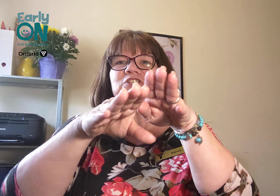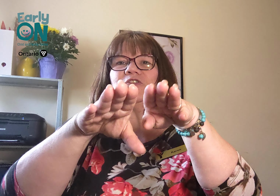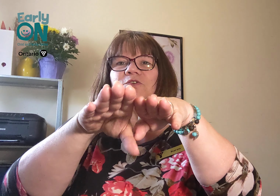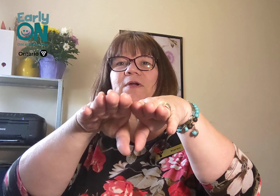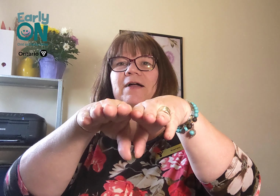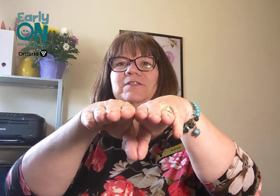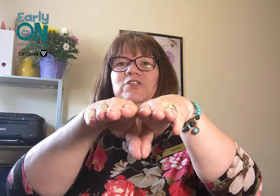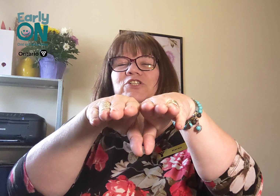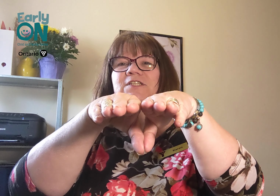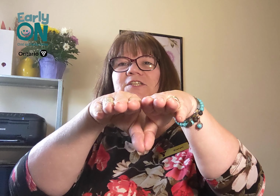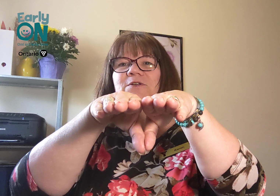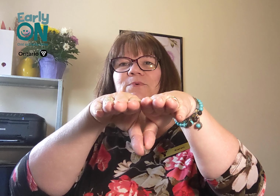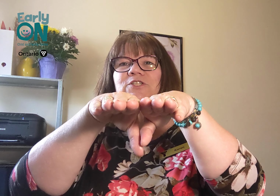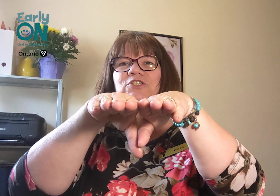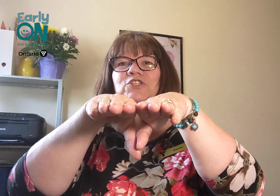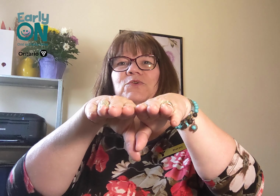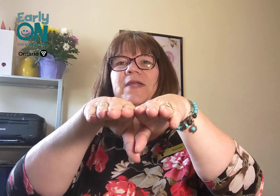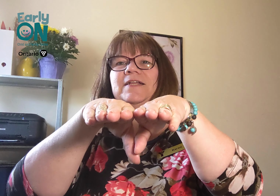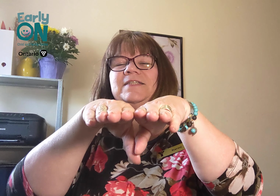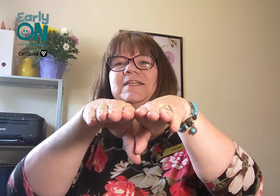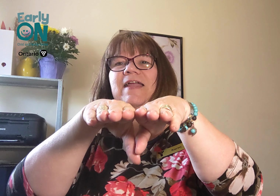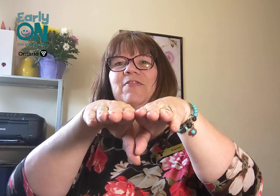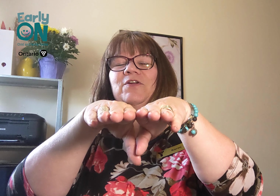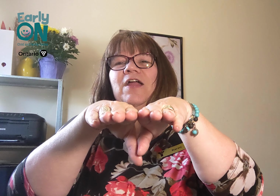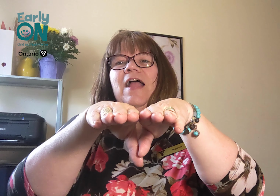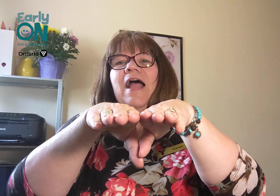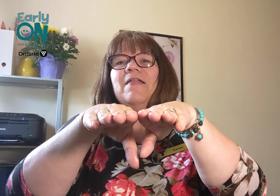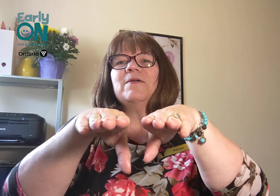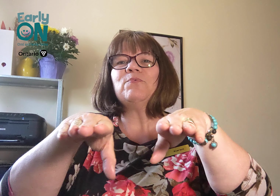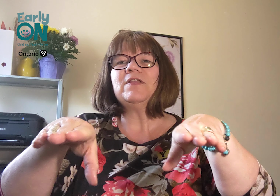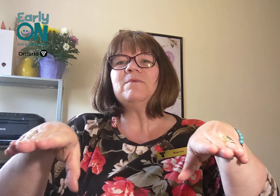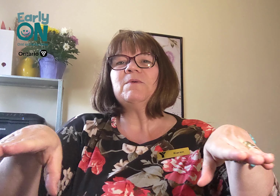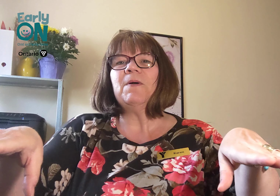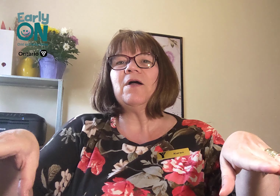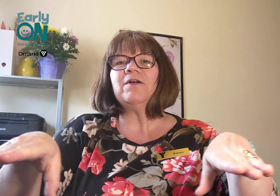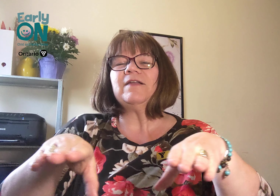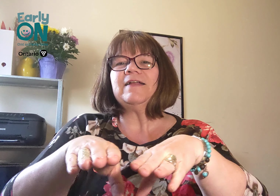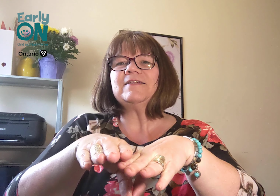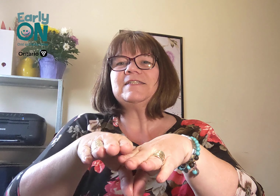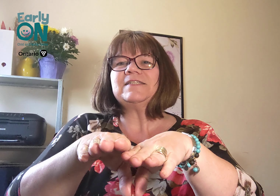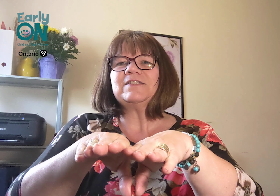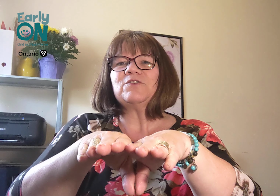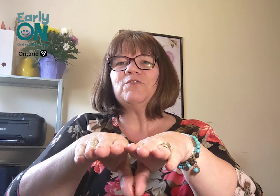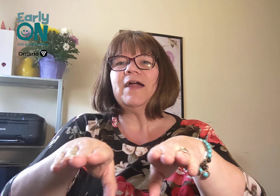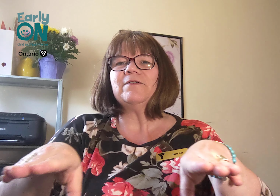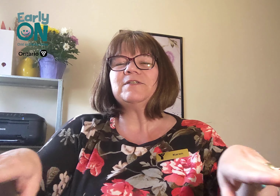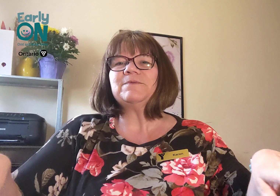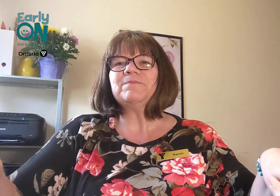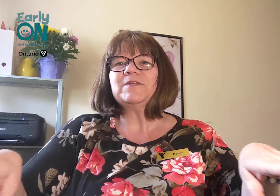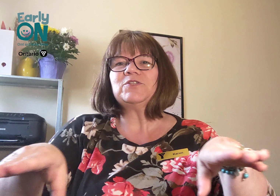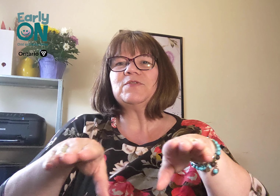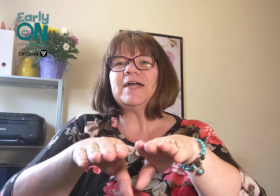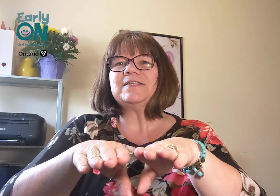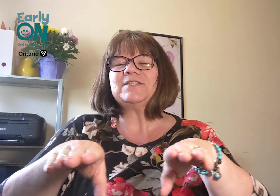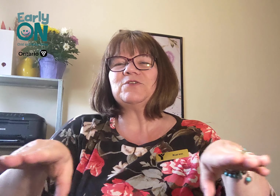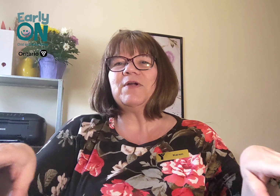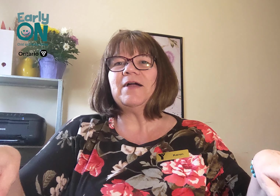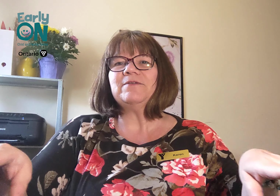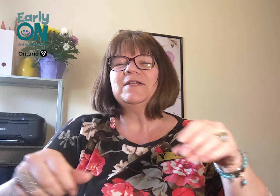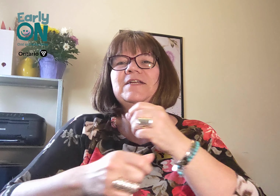the ground. And you're just going to put your two hands together and then bring them apart like this is the ground. So that's the ground.